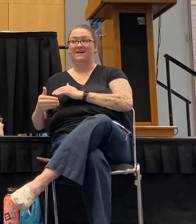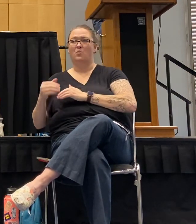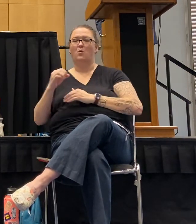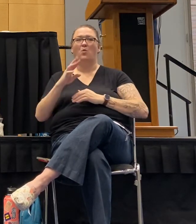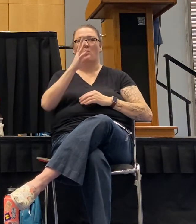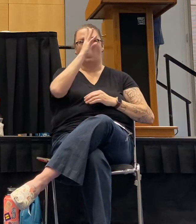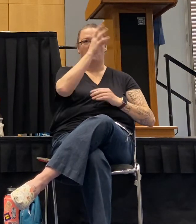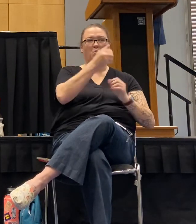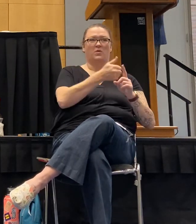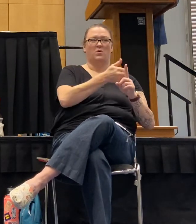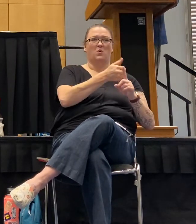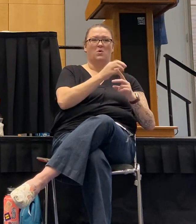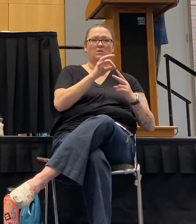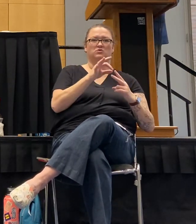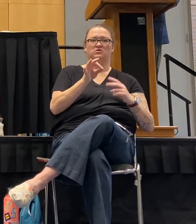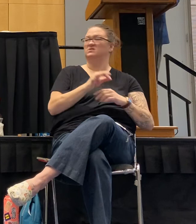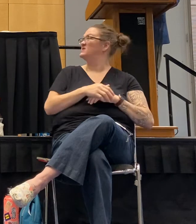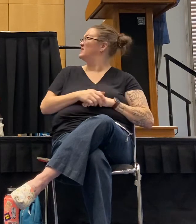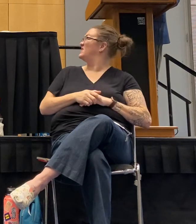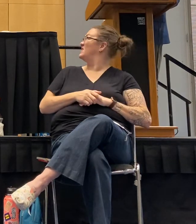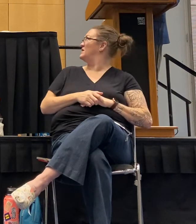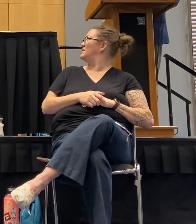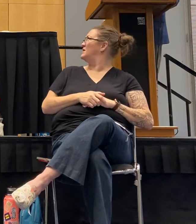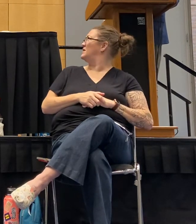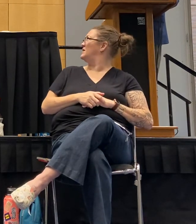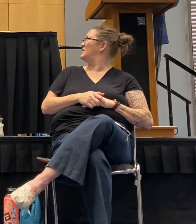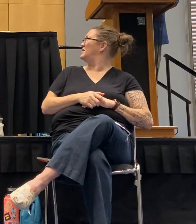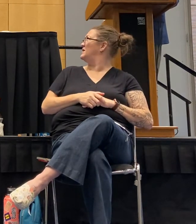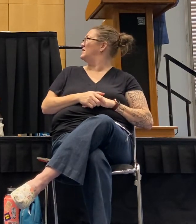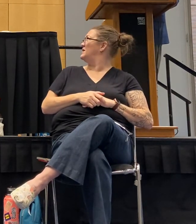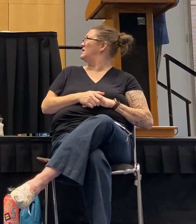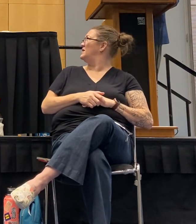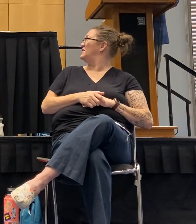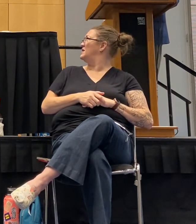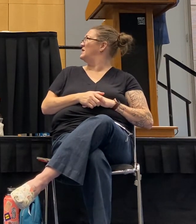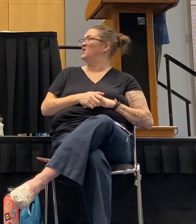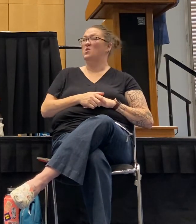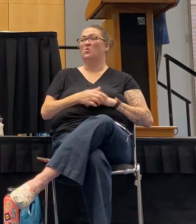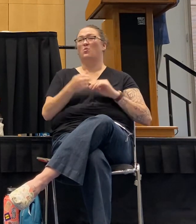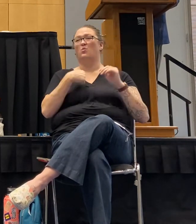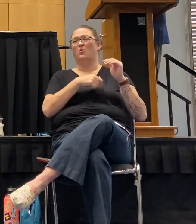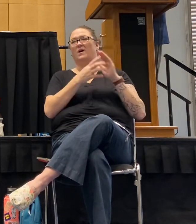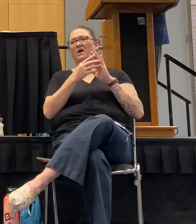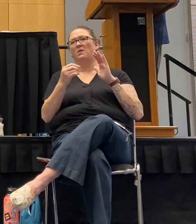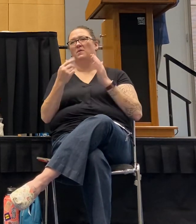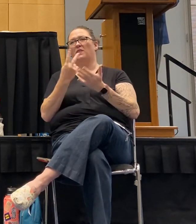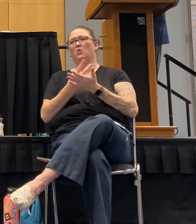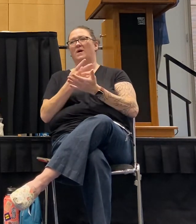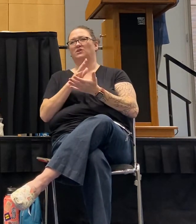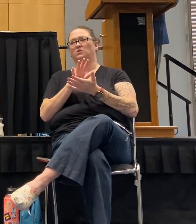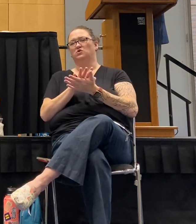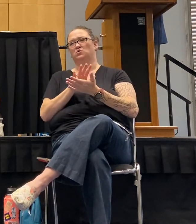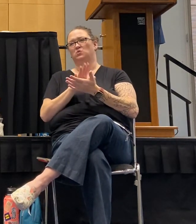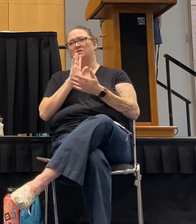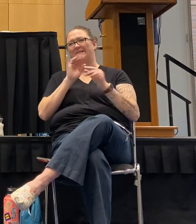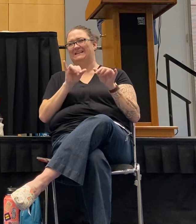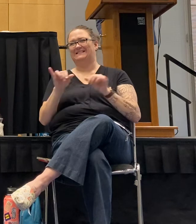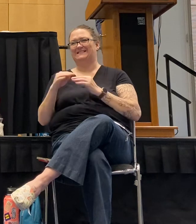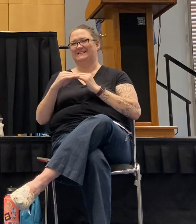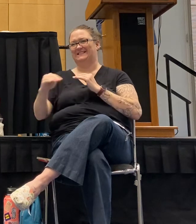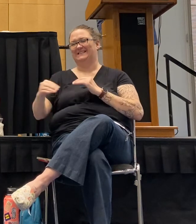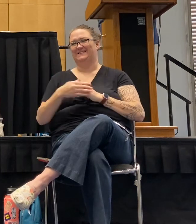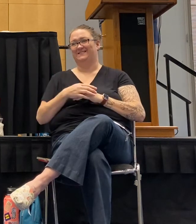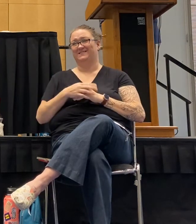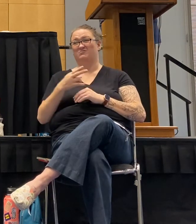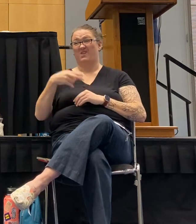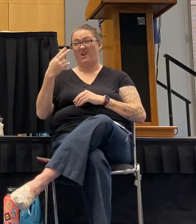own options there? We just mimic the graduate school to be consistent, which are pretty high scores. Honestly, most of them